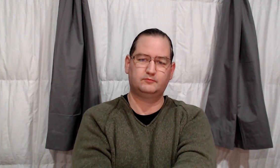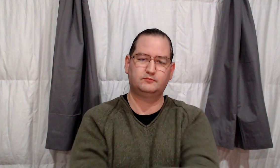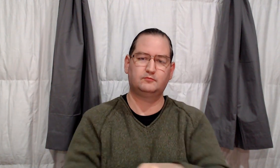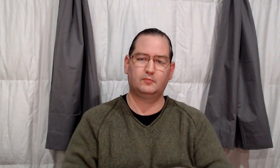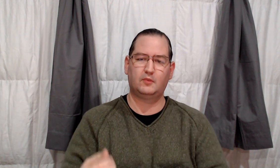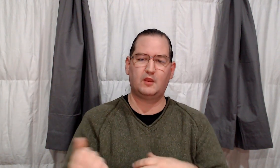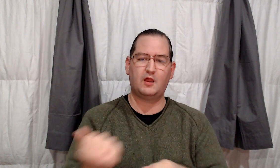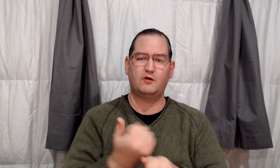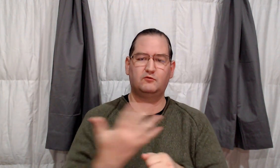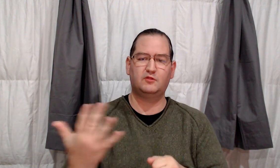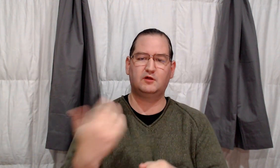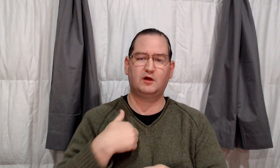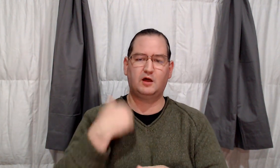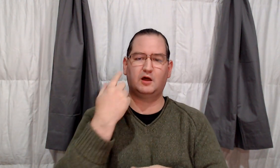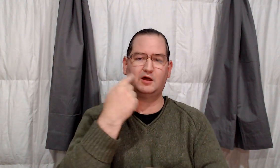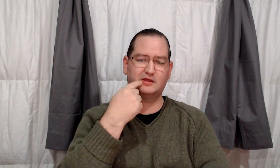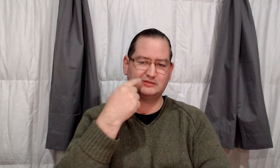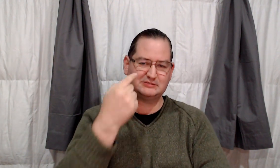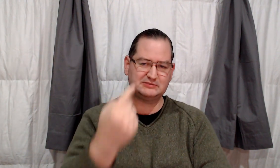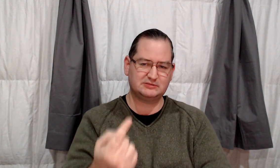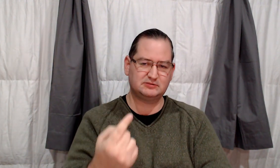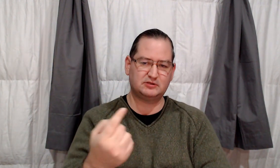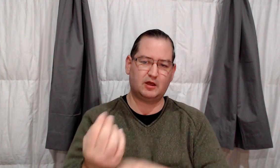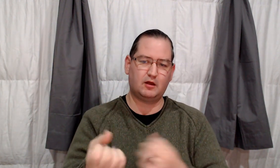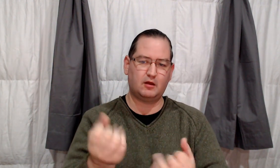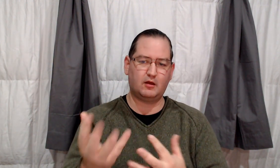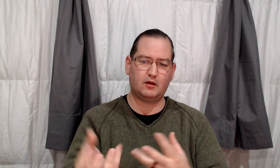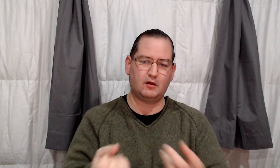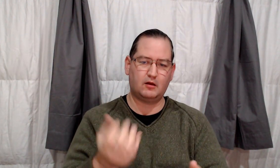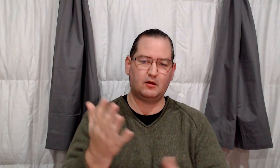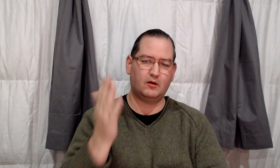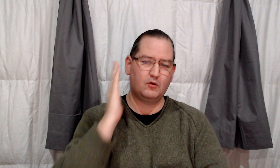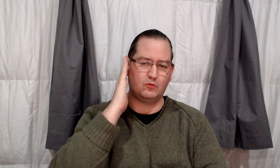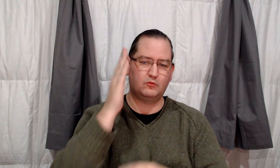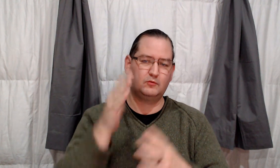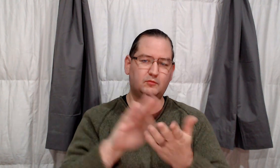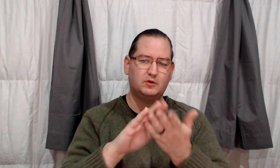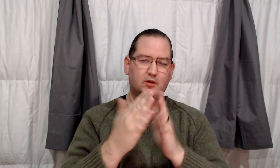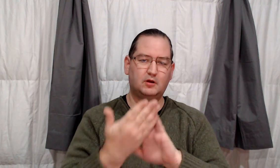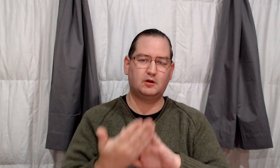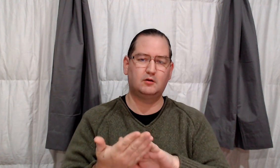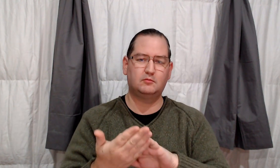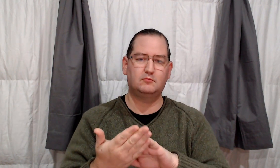Every suggestion I give you, you'll act upon and carry out without hesitation.